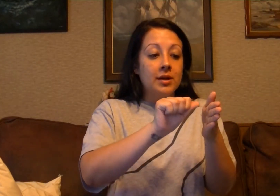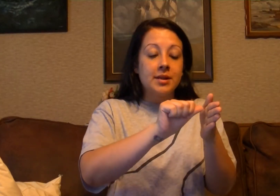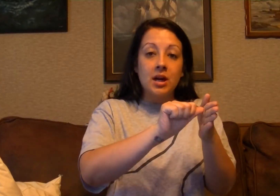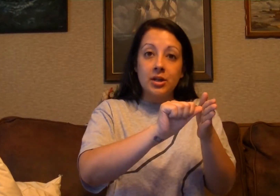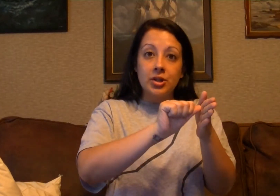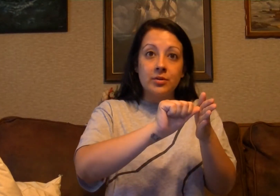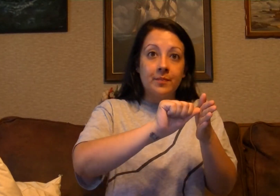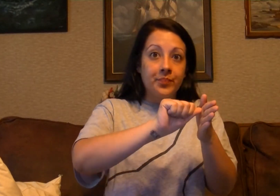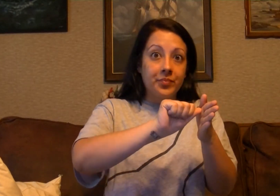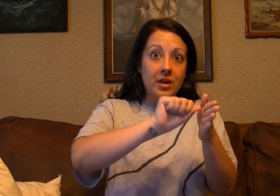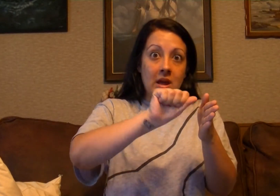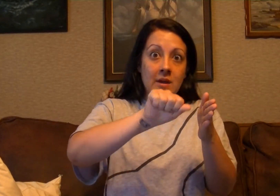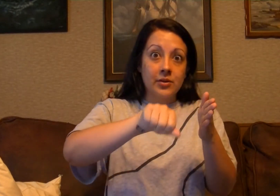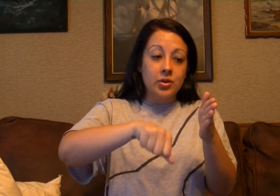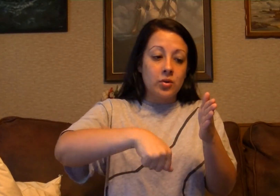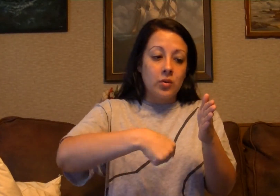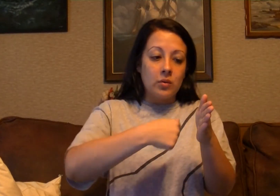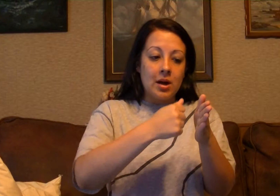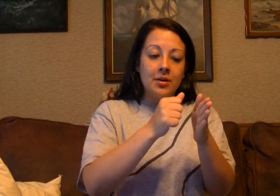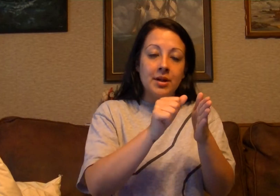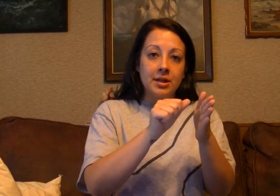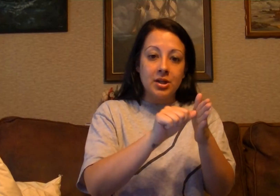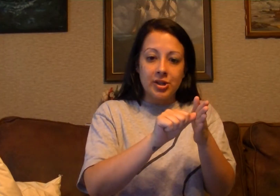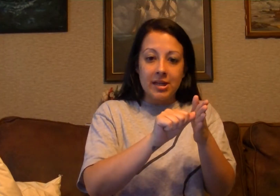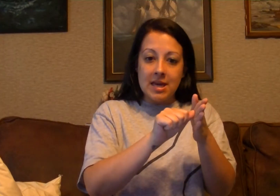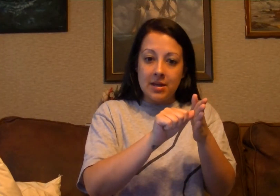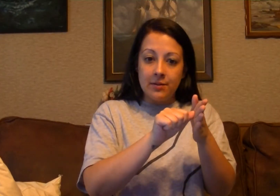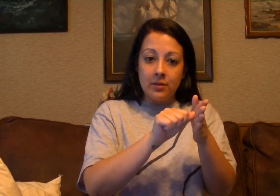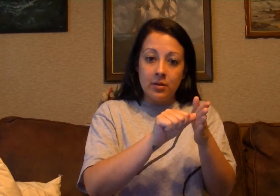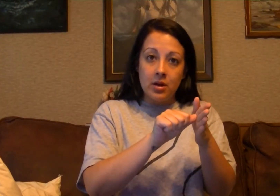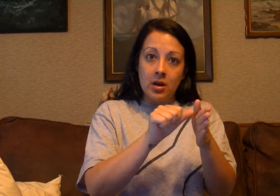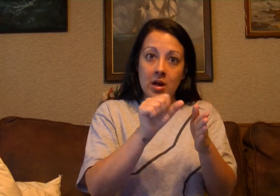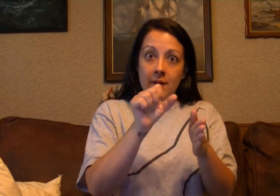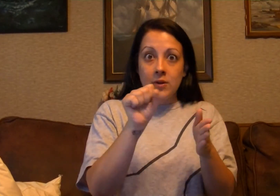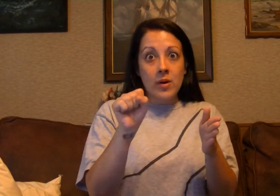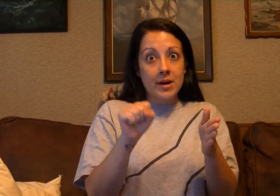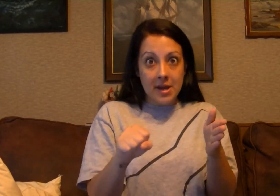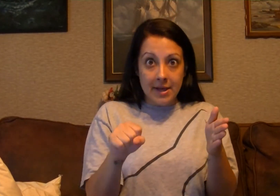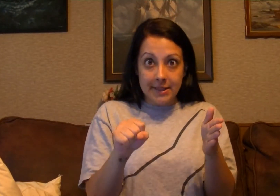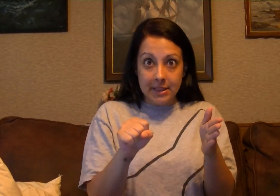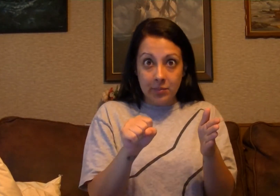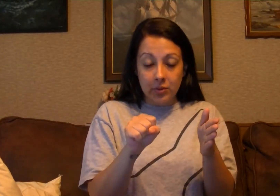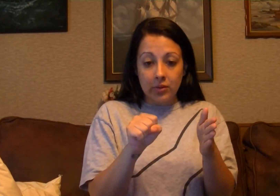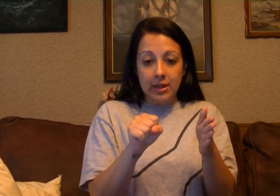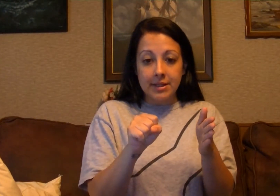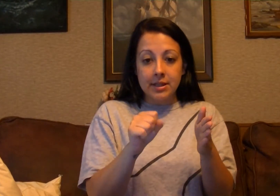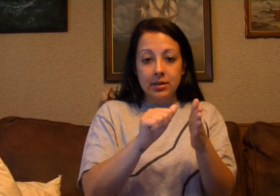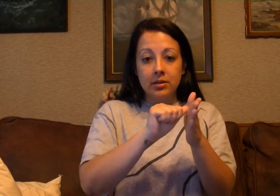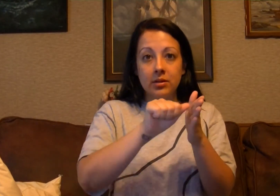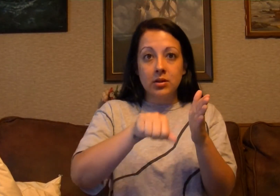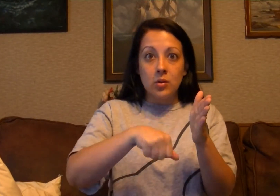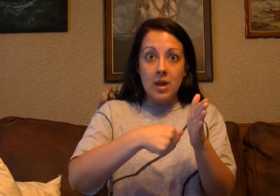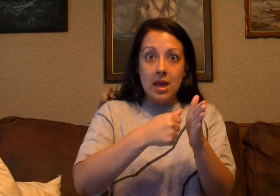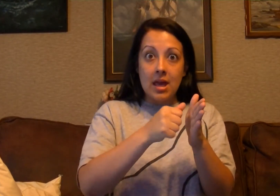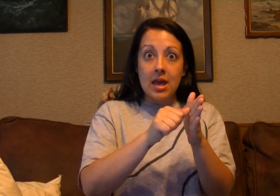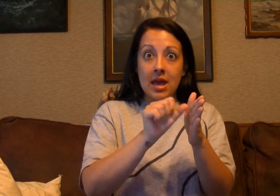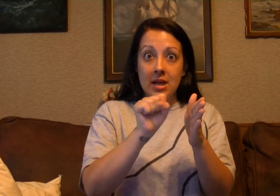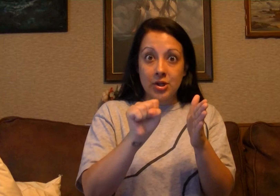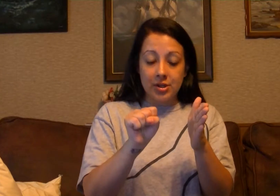to touch, circle around, and touch again. And then you add an S to pluralize it. So